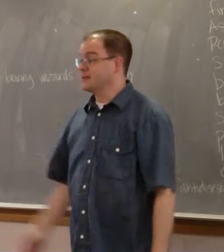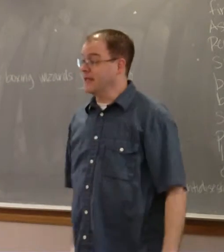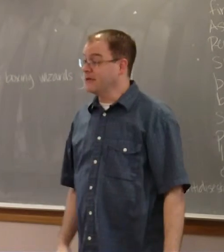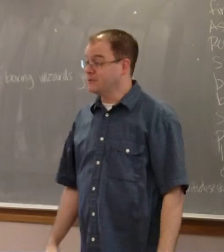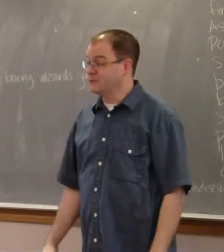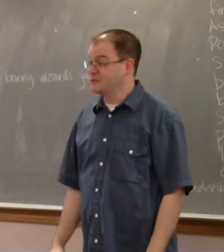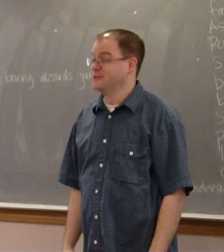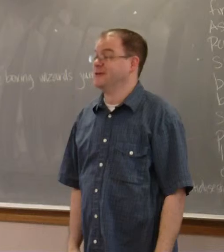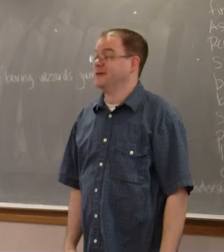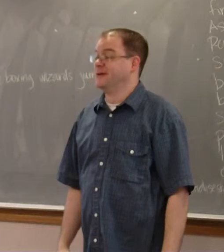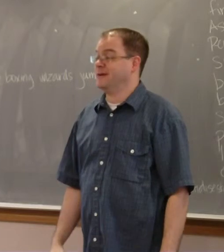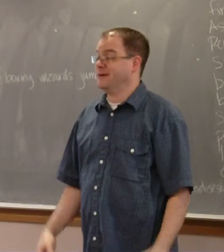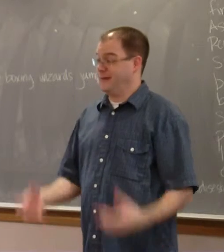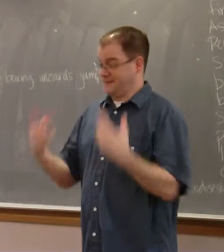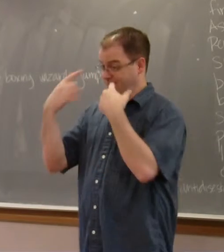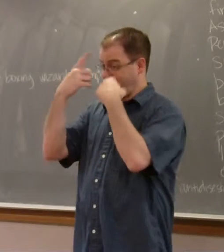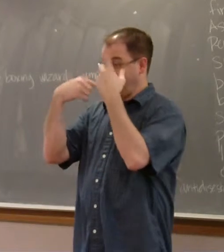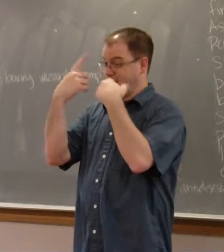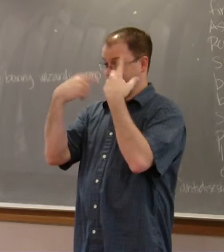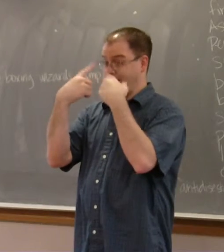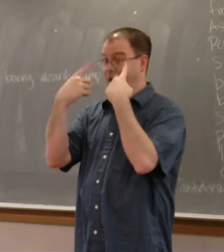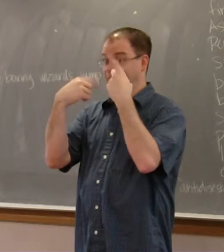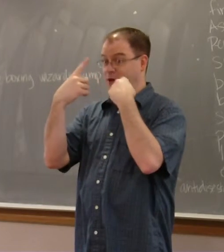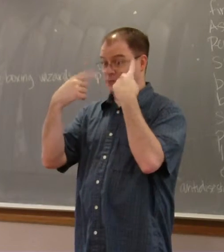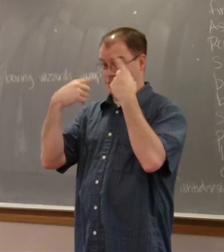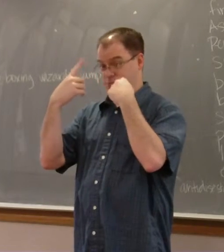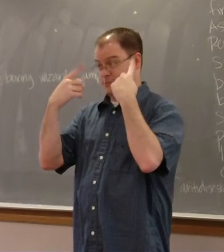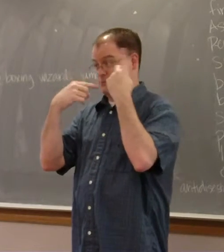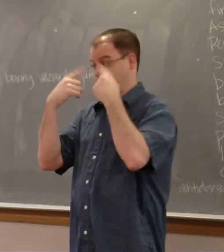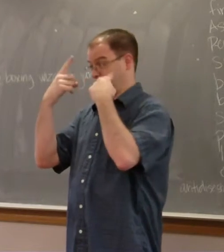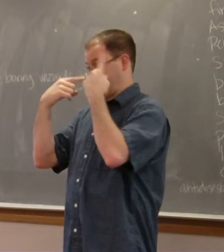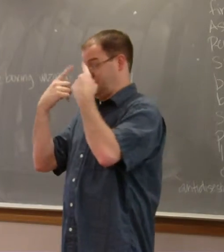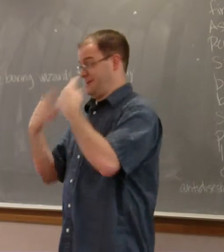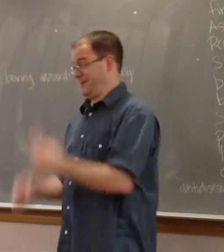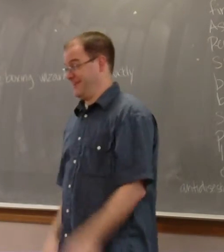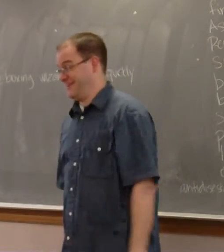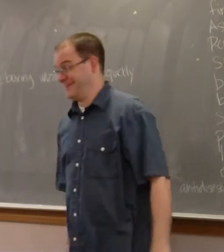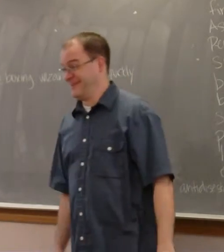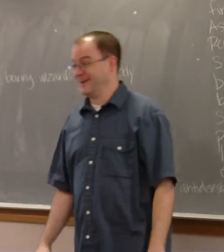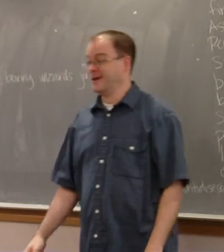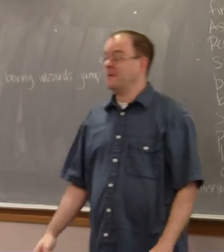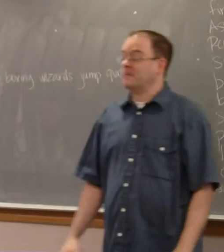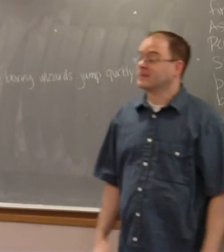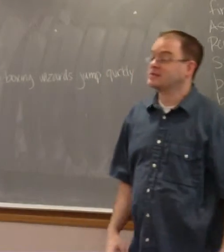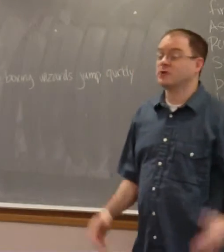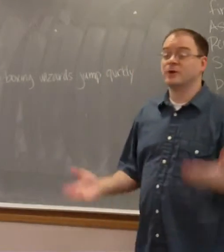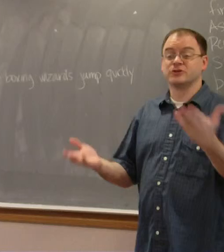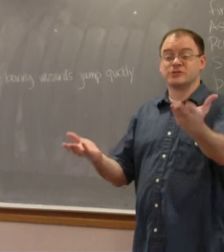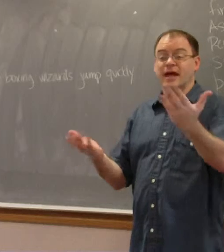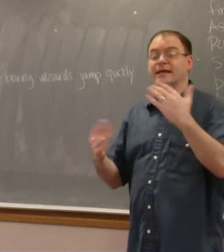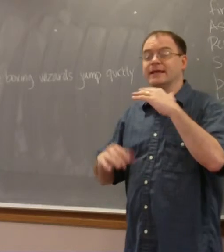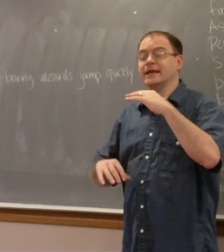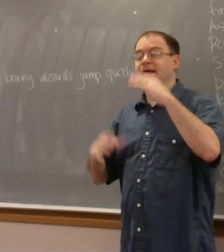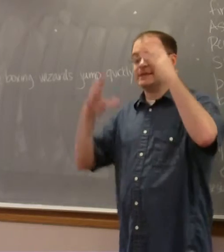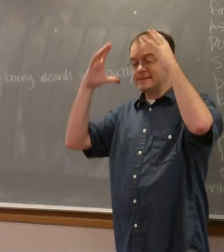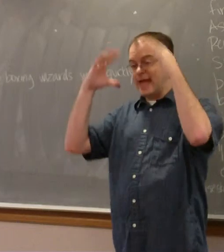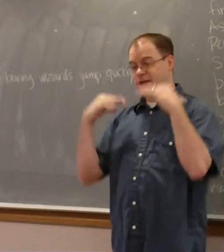the language is conveyed through your eyeballs. Expression. So when you're signing, it's